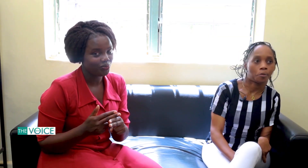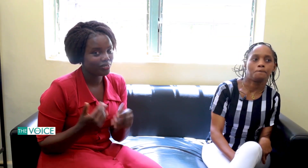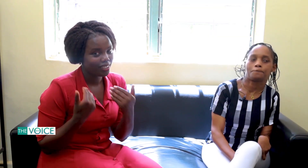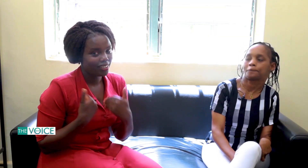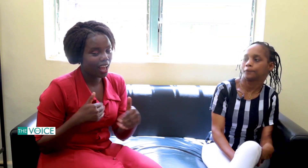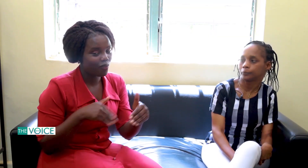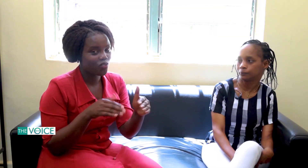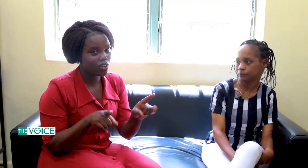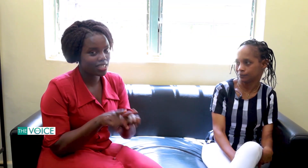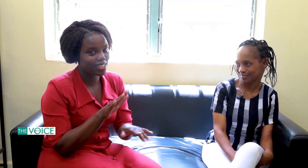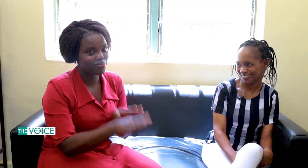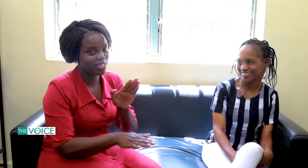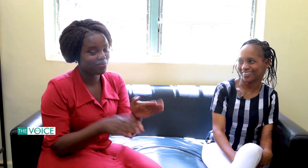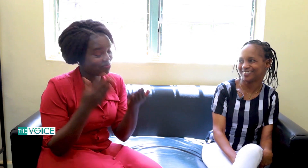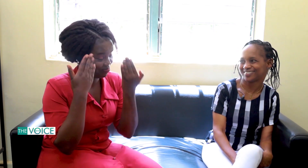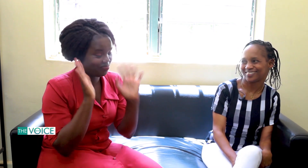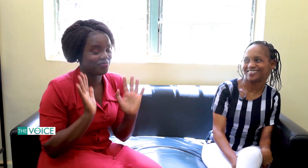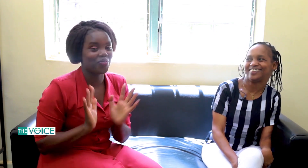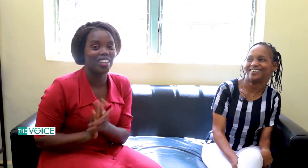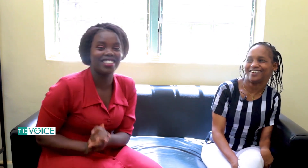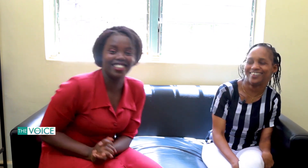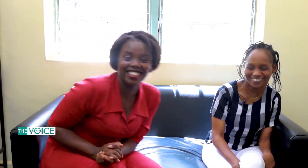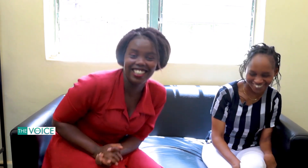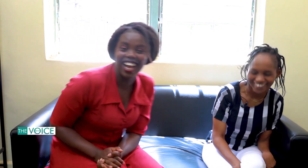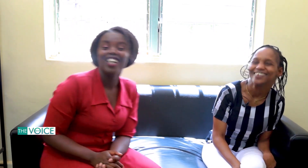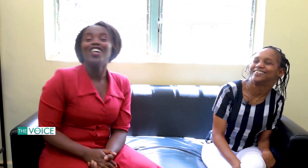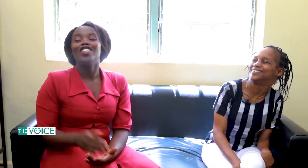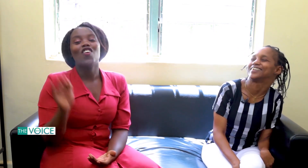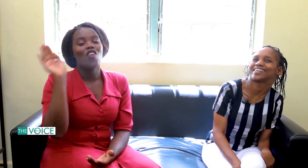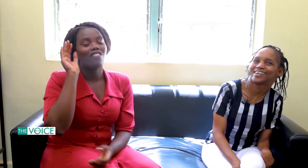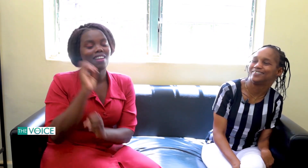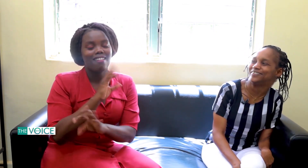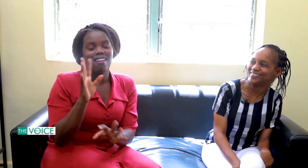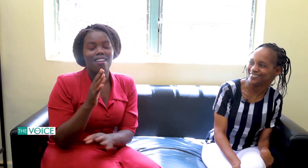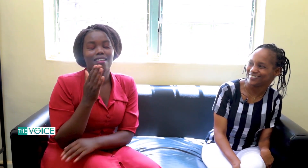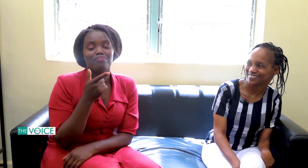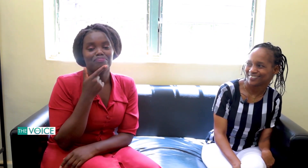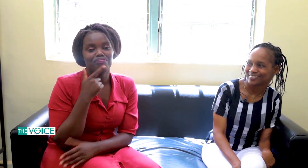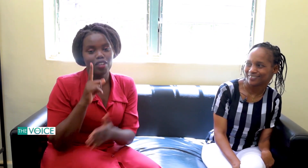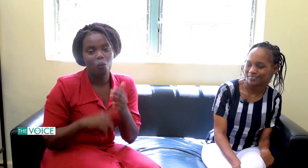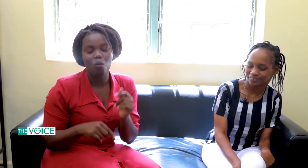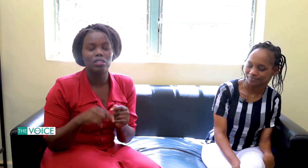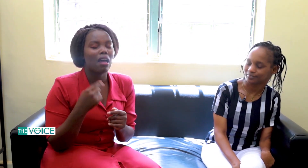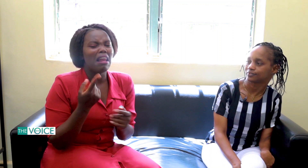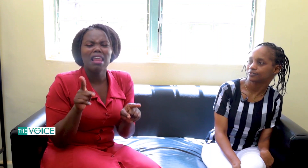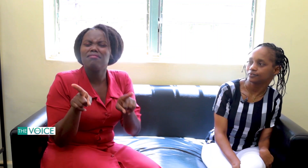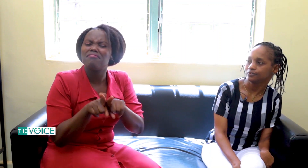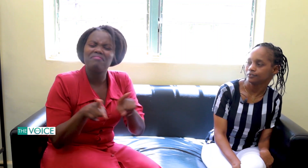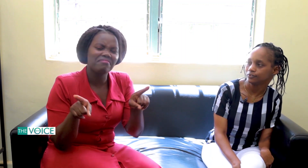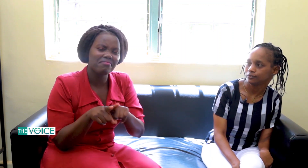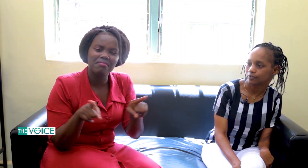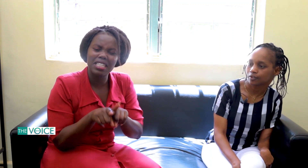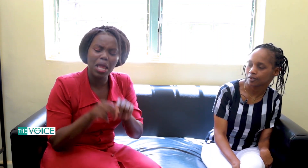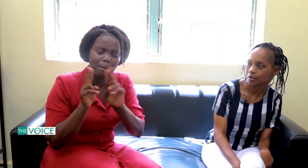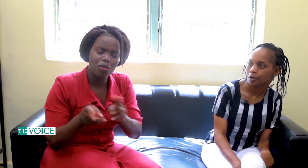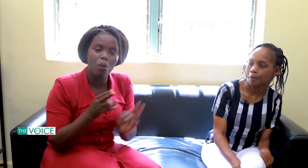Soon, I'm following following the same footsteps. Welcome. You heard clearly what she has